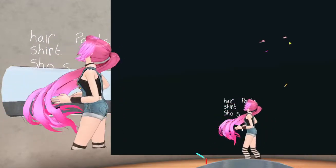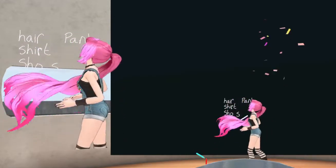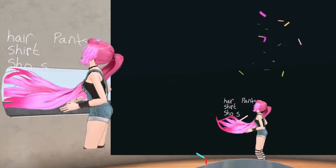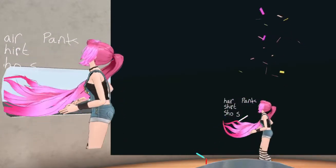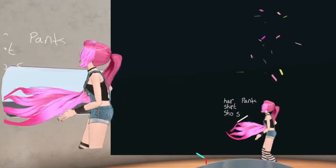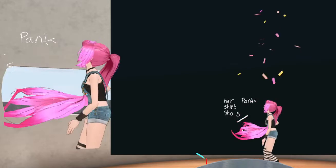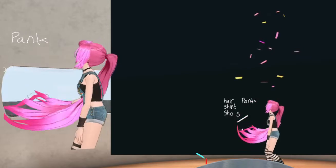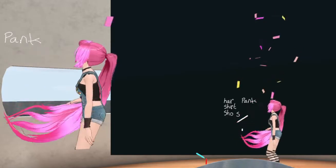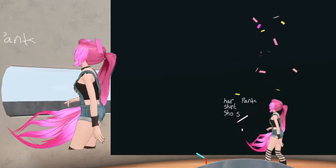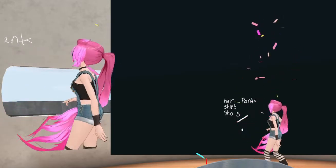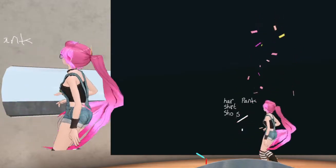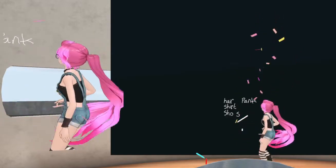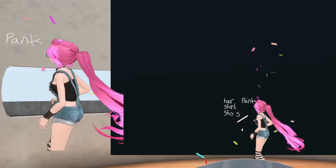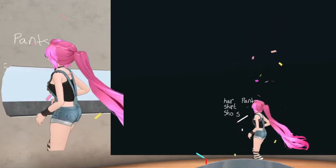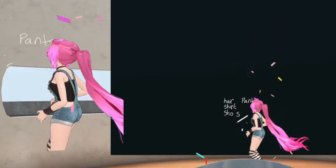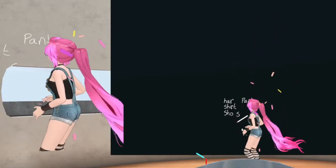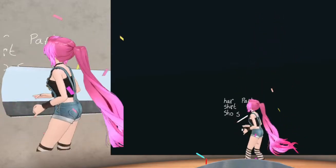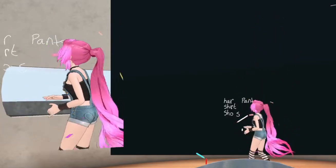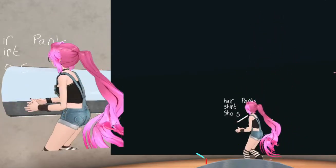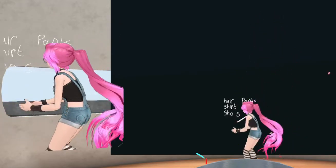too.